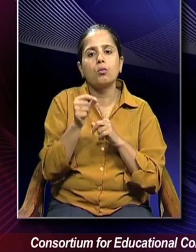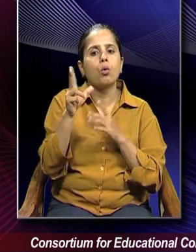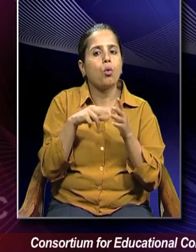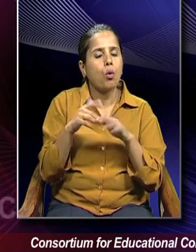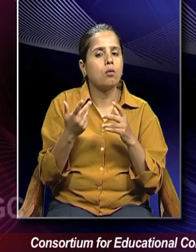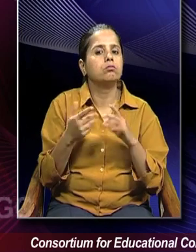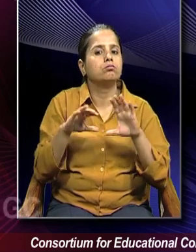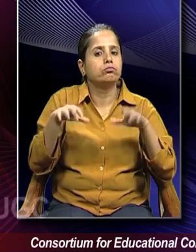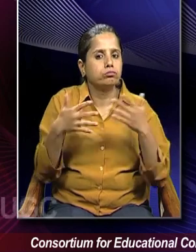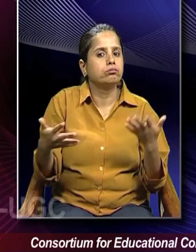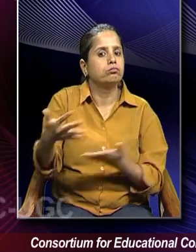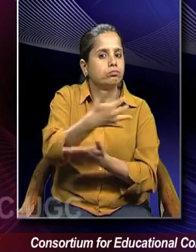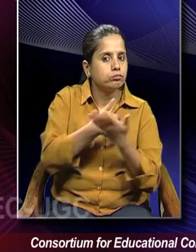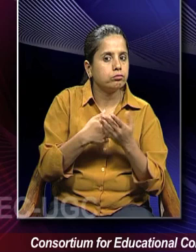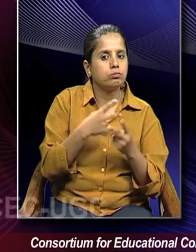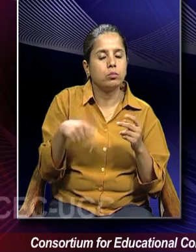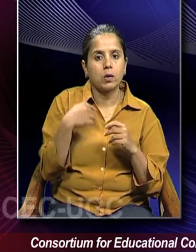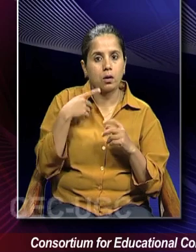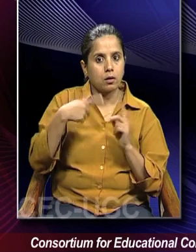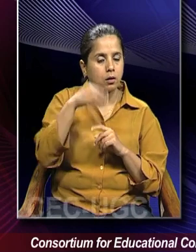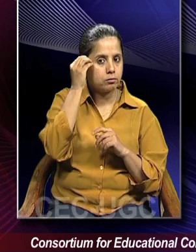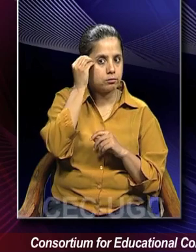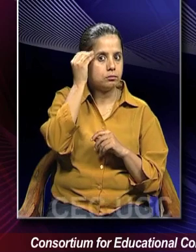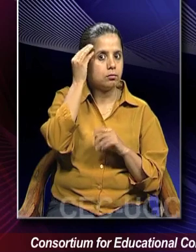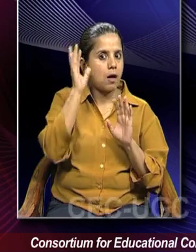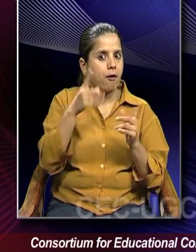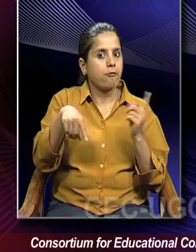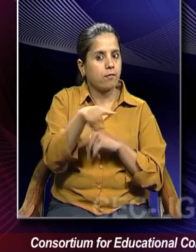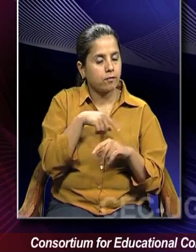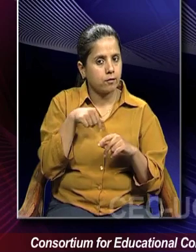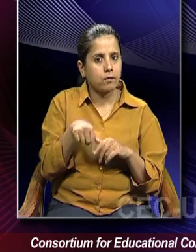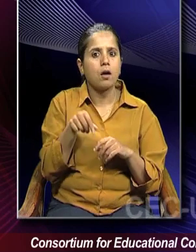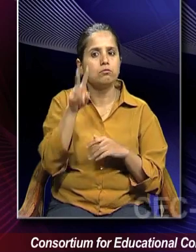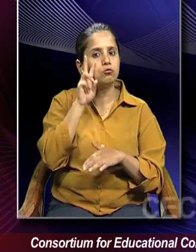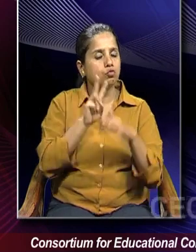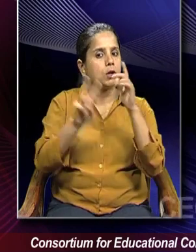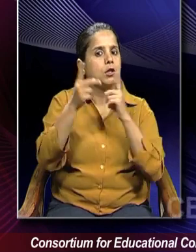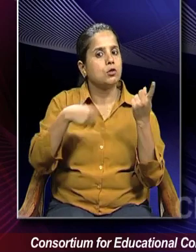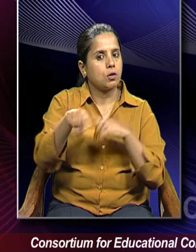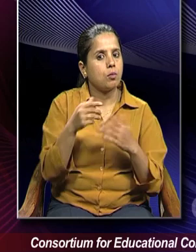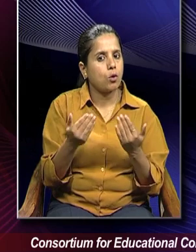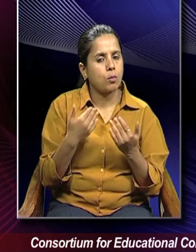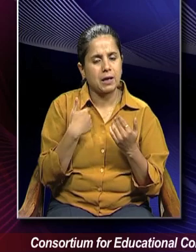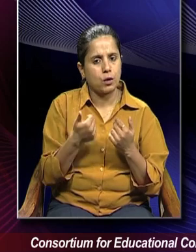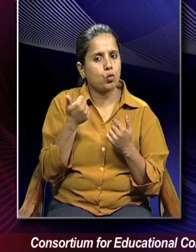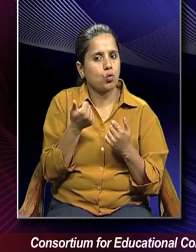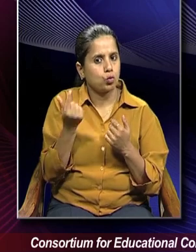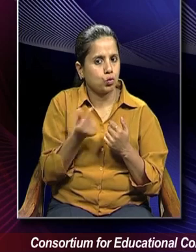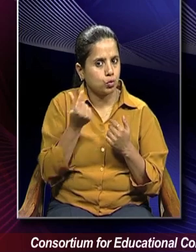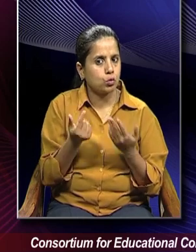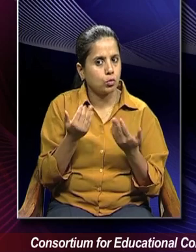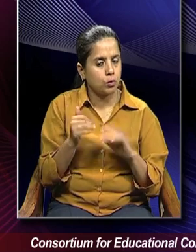collective intuitional wisdom, which leads to intuitional visioning. We can make good use of